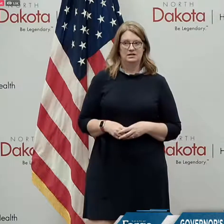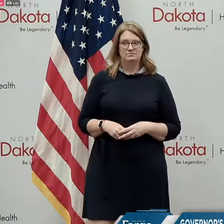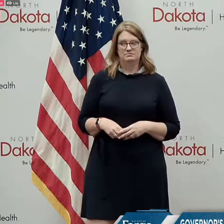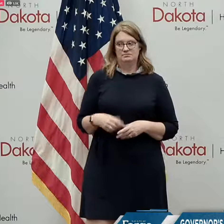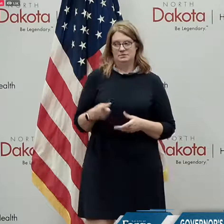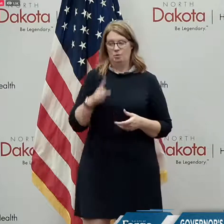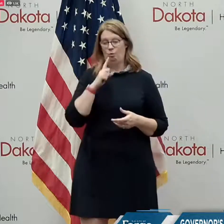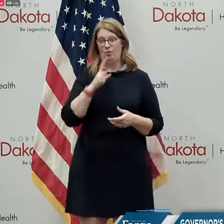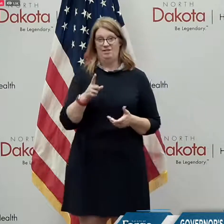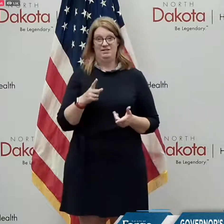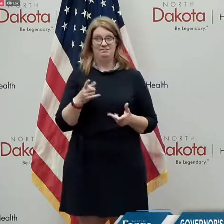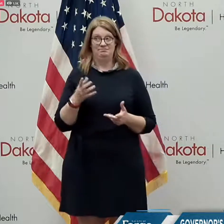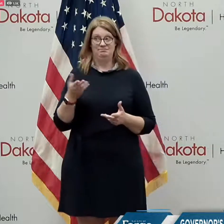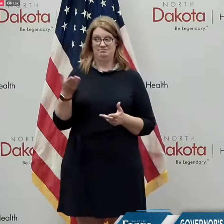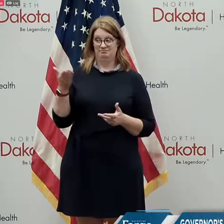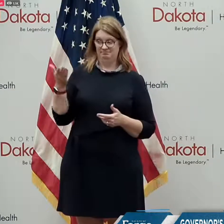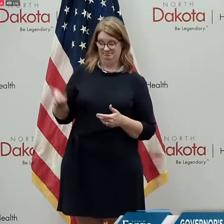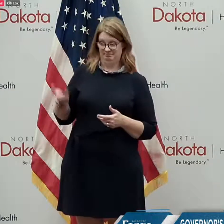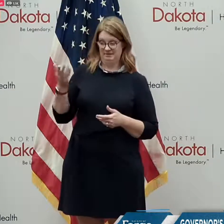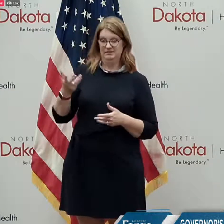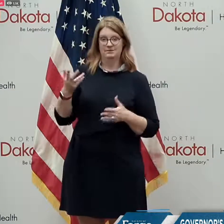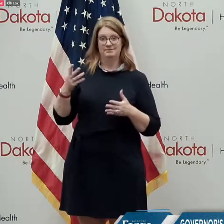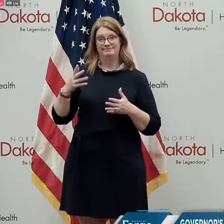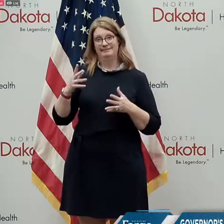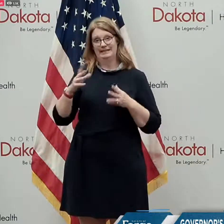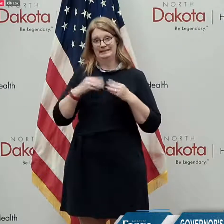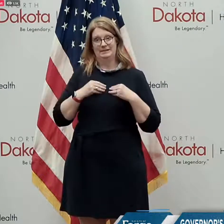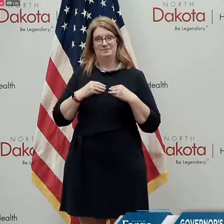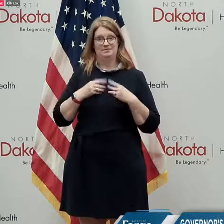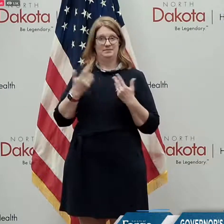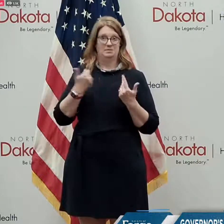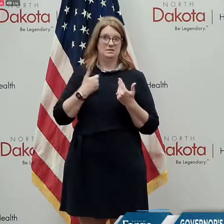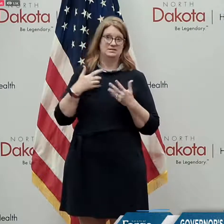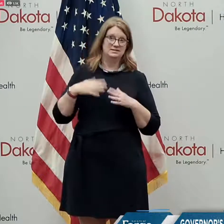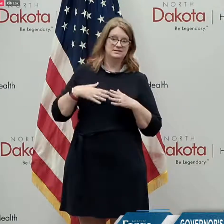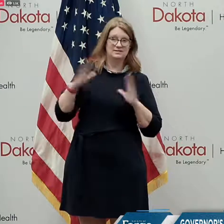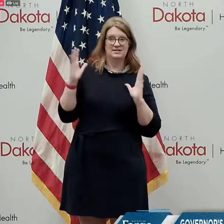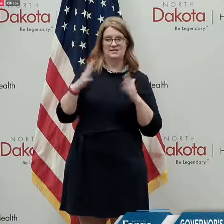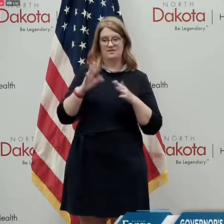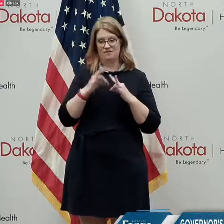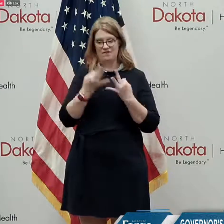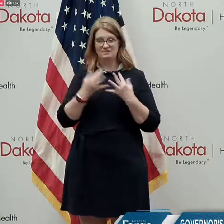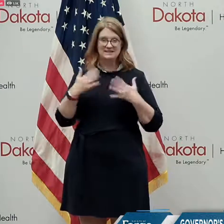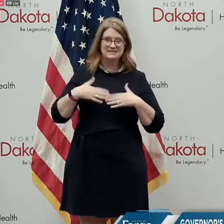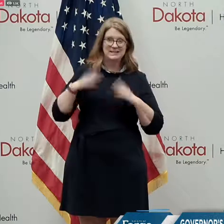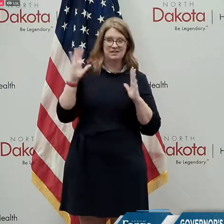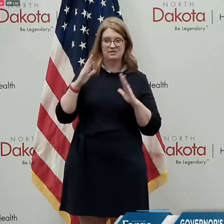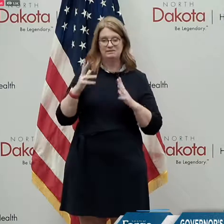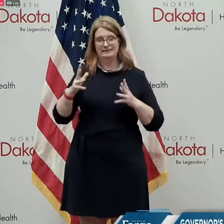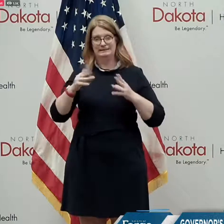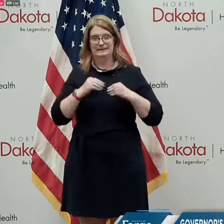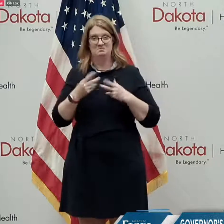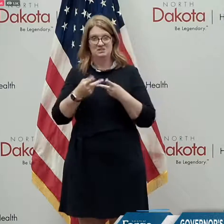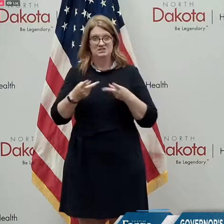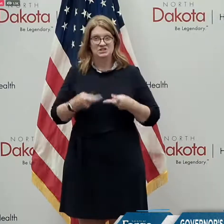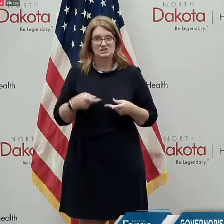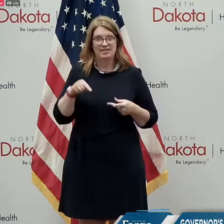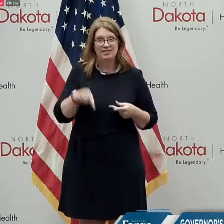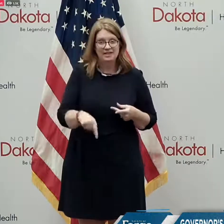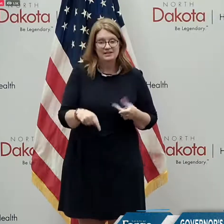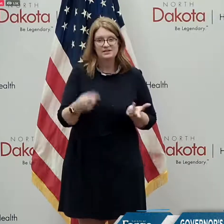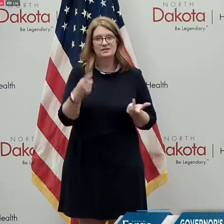make the personal sacrifice, the financial sacrifice, the family sacrifice to step in this role. When he took